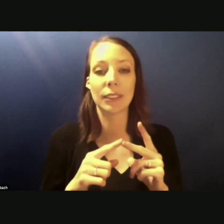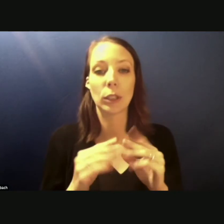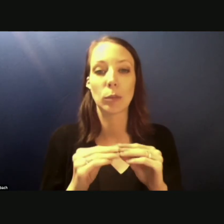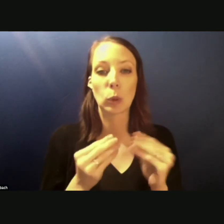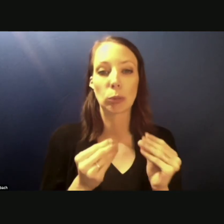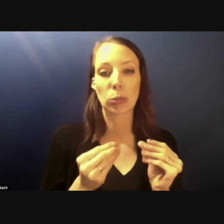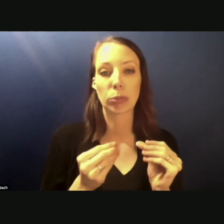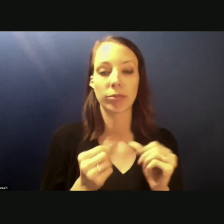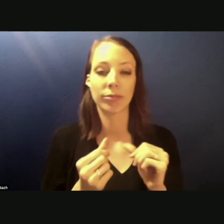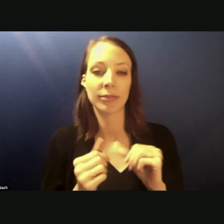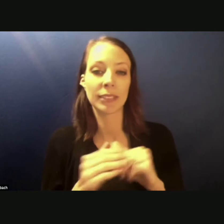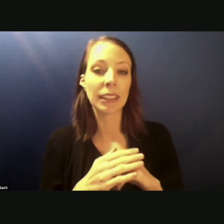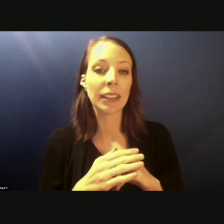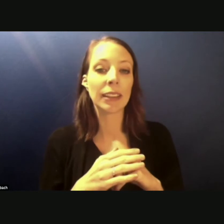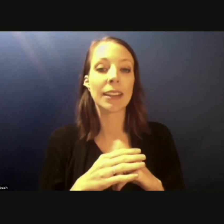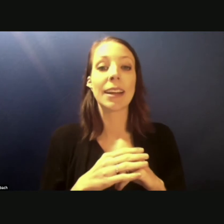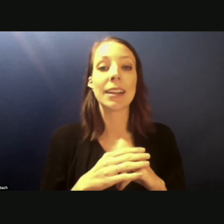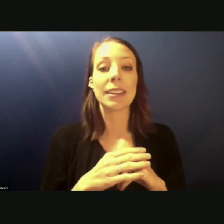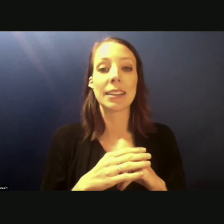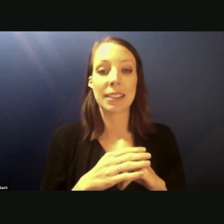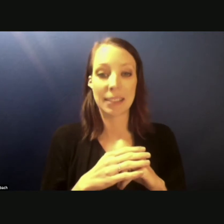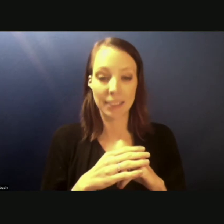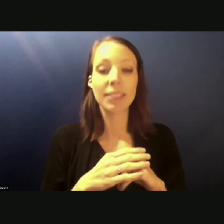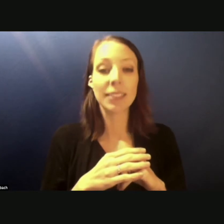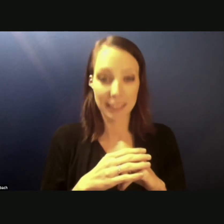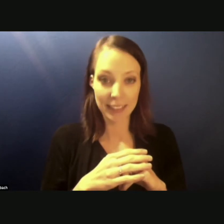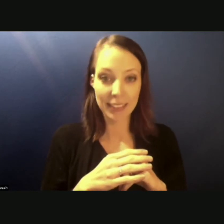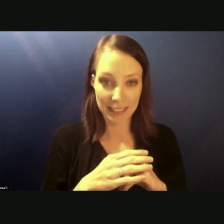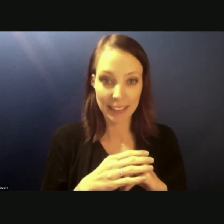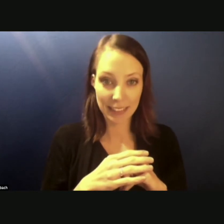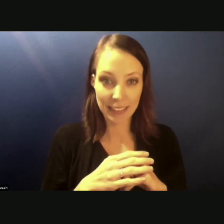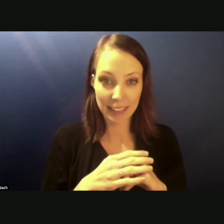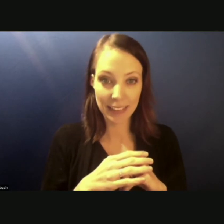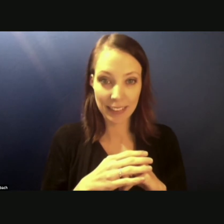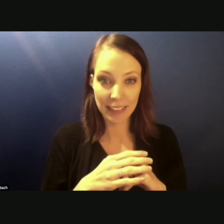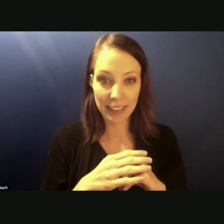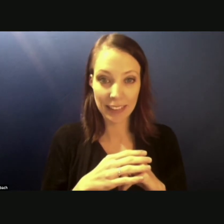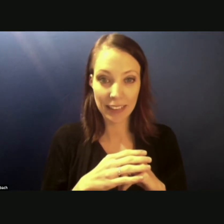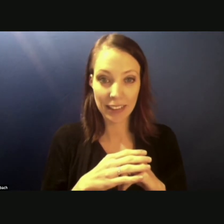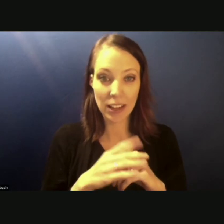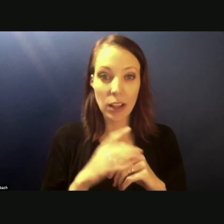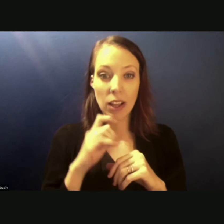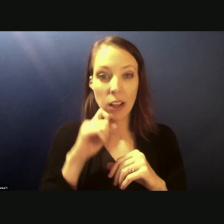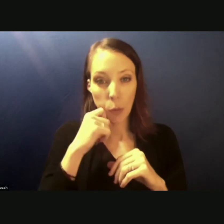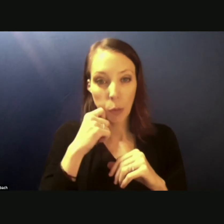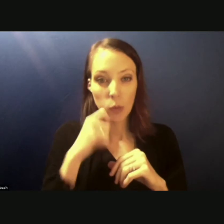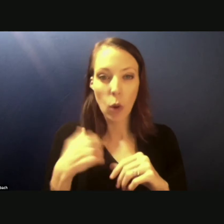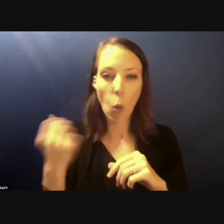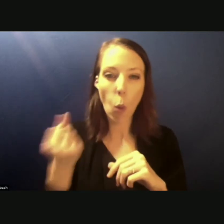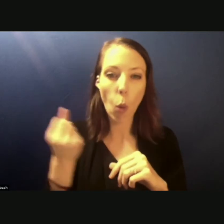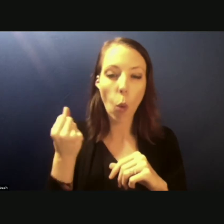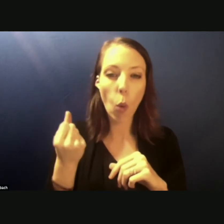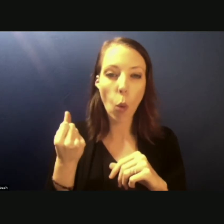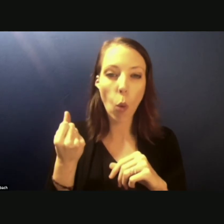mushy, but the wine sap apples, those apples, they're very firm,